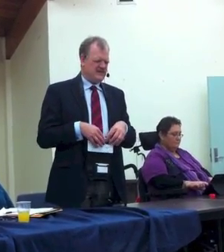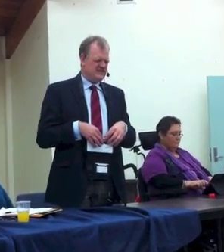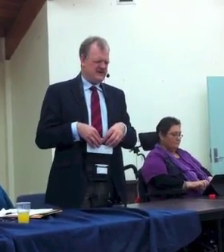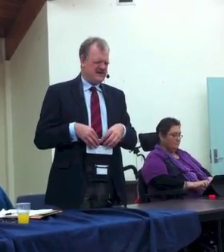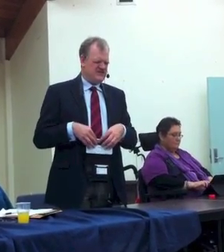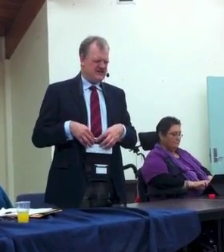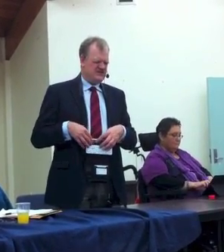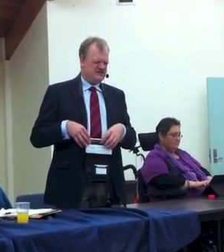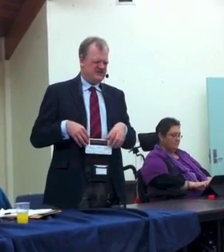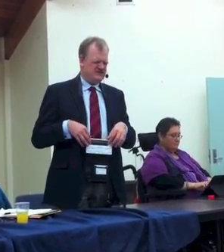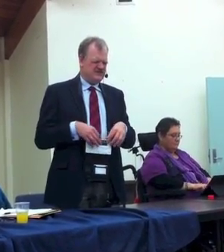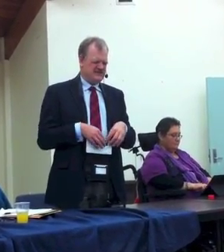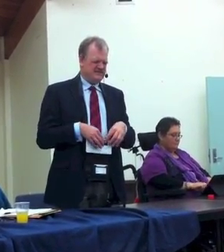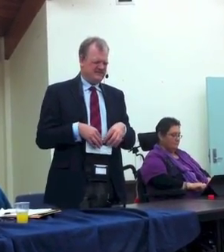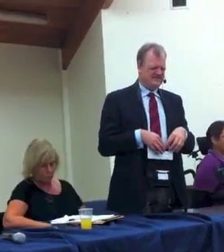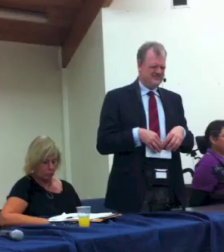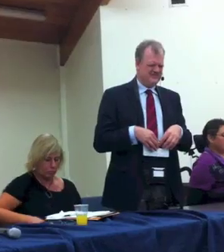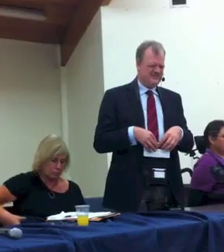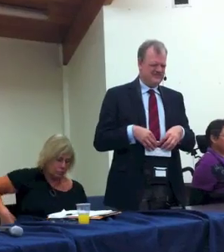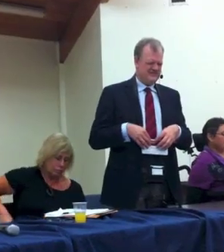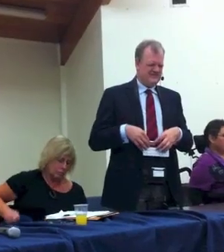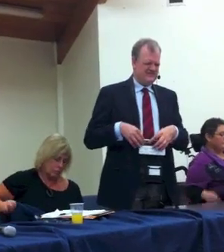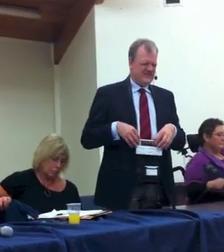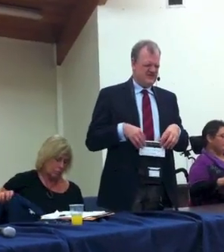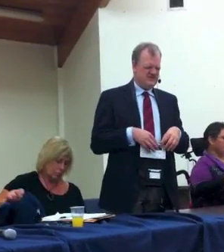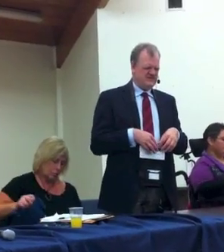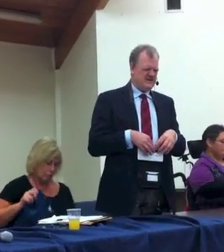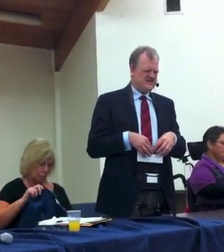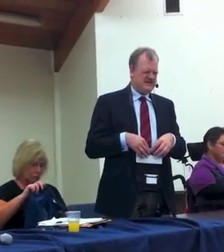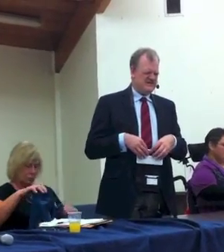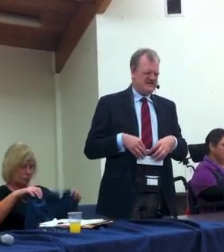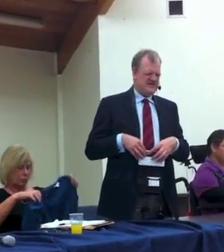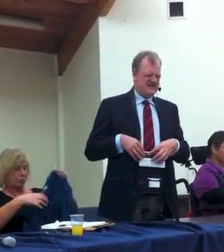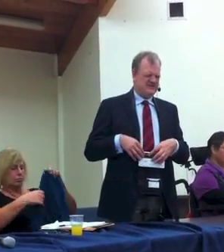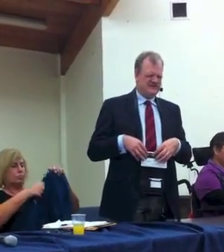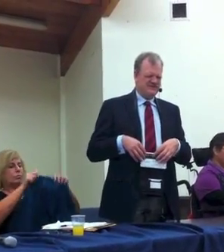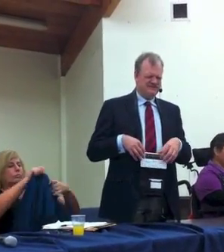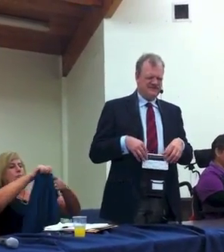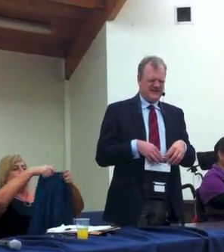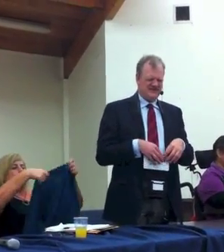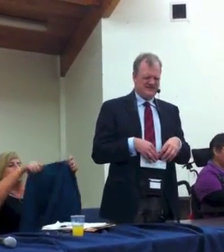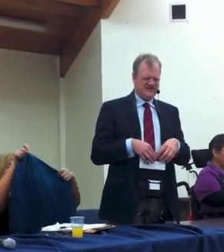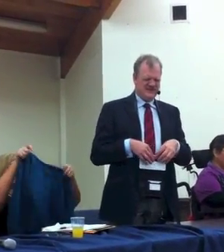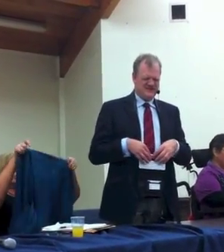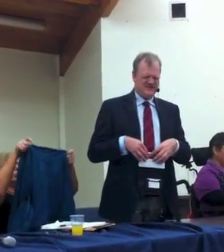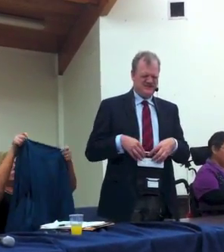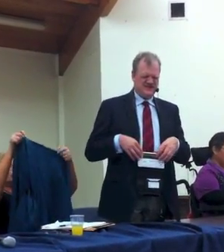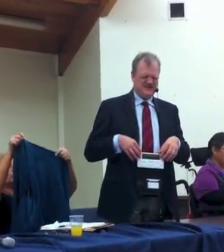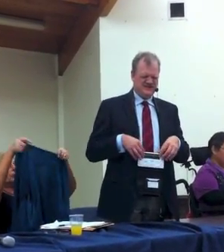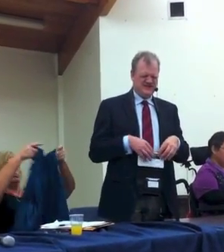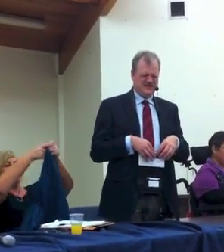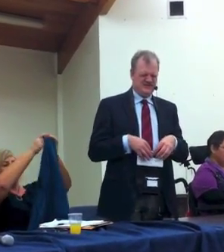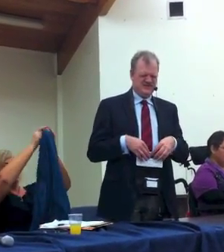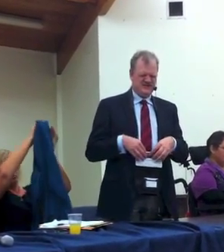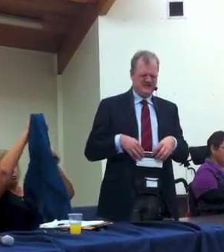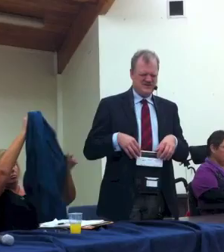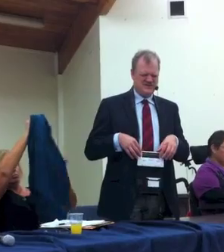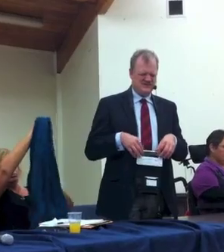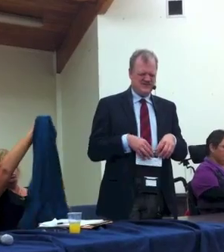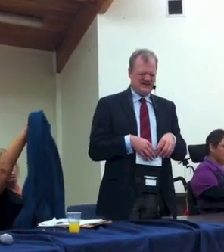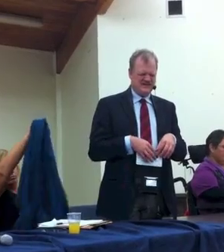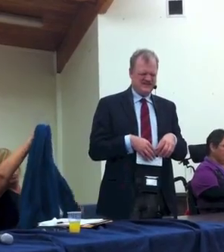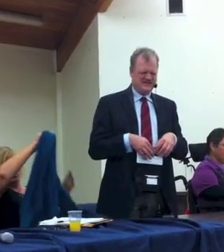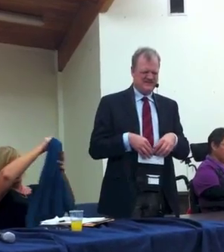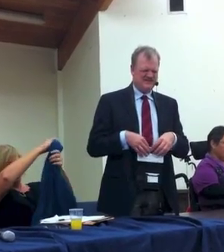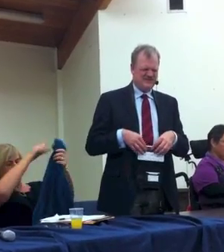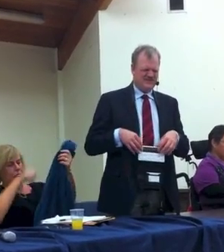credibility is by a judge or a jury. During my time at the High Court, I got to know some judges on an almost